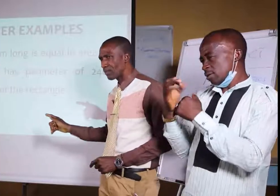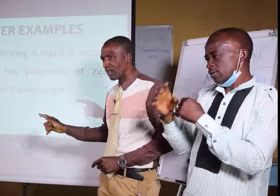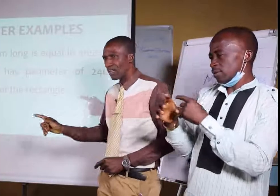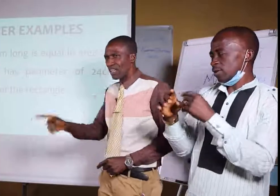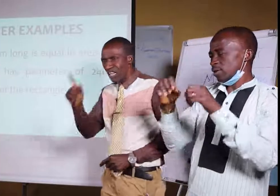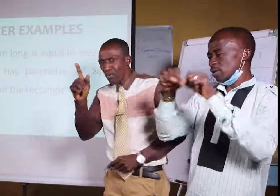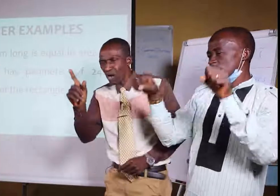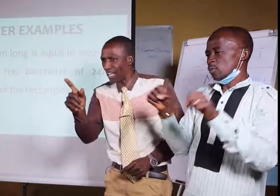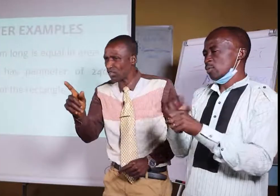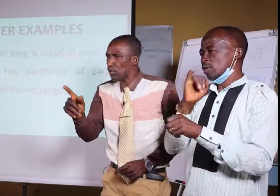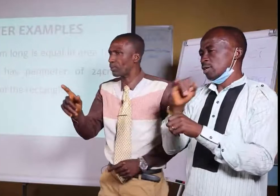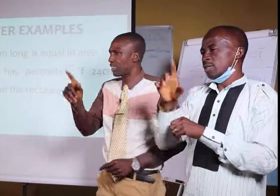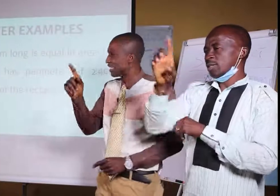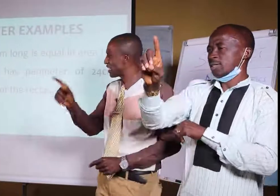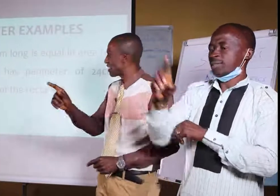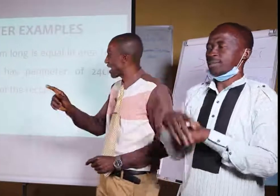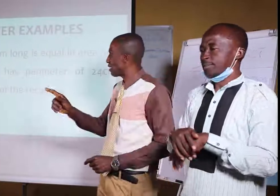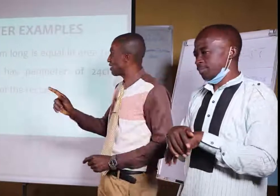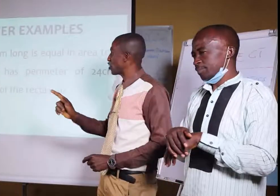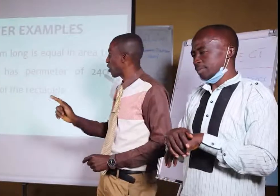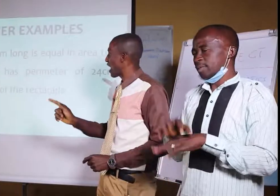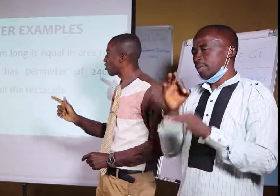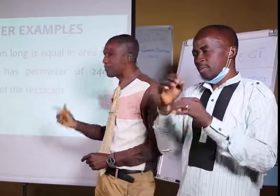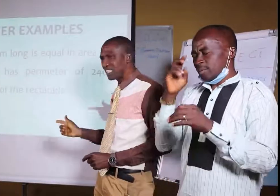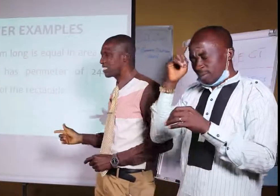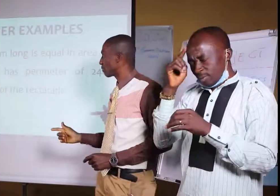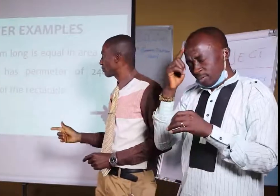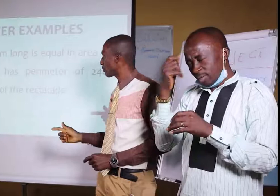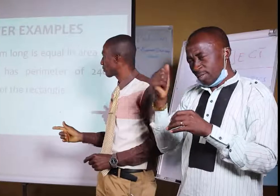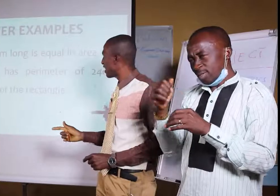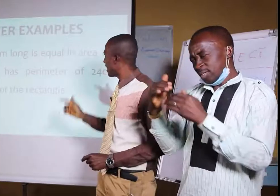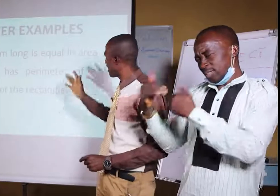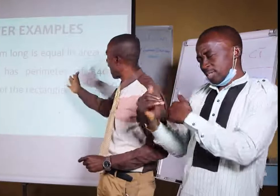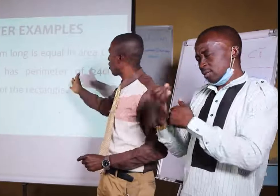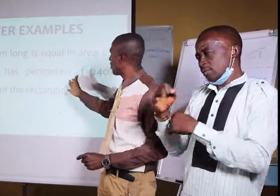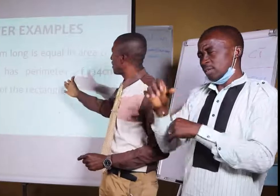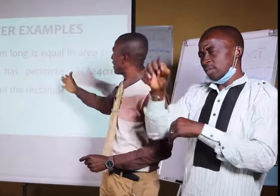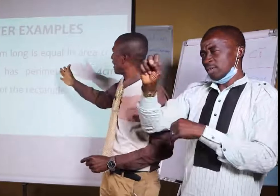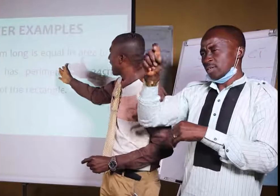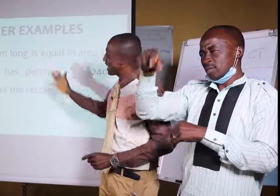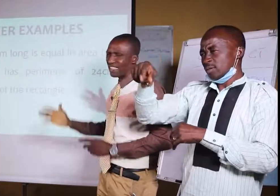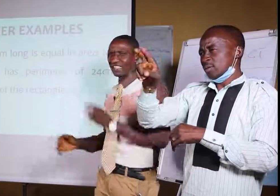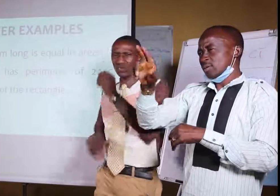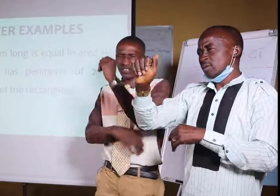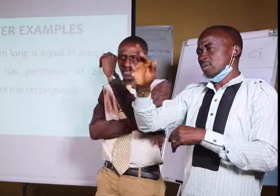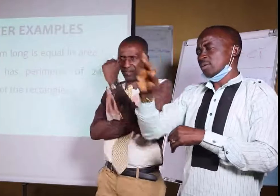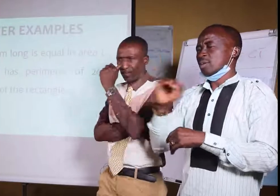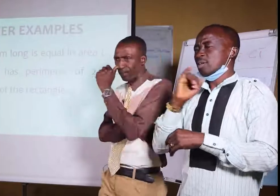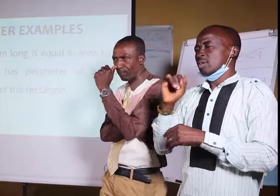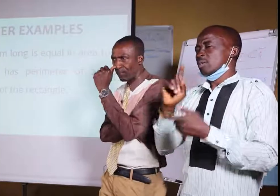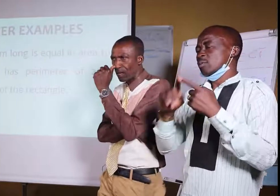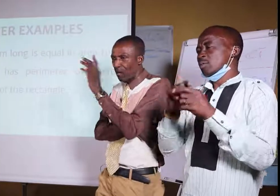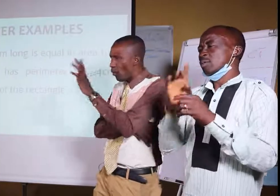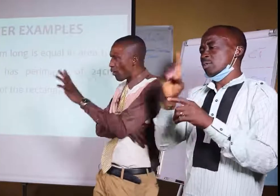d, if you assume the side of the square to be d. Now, like in this question